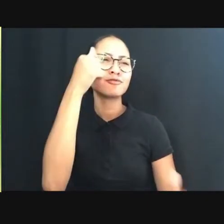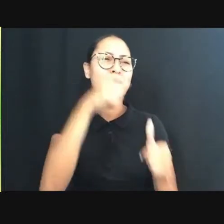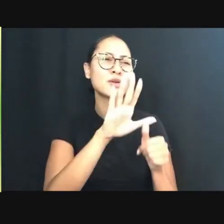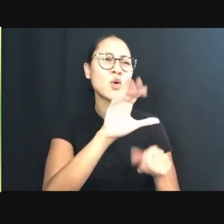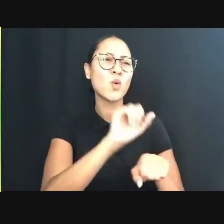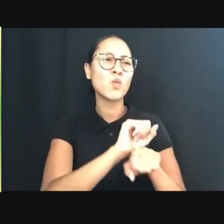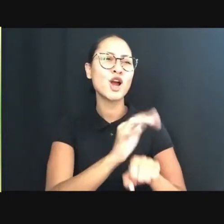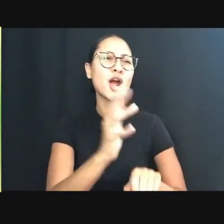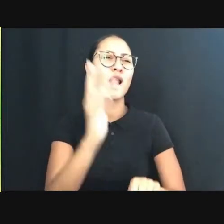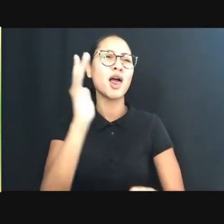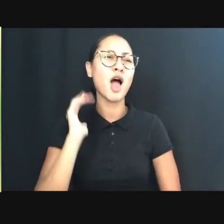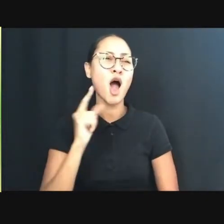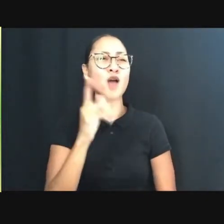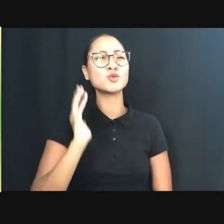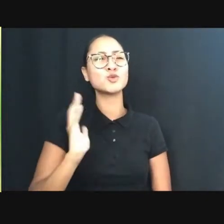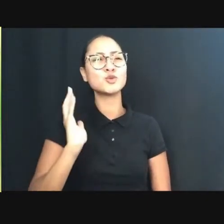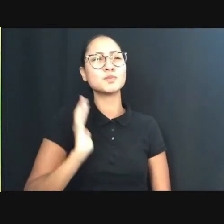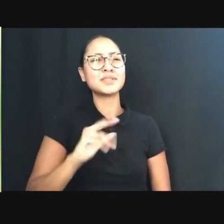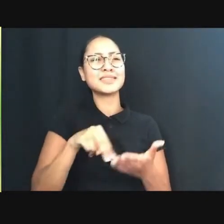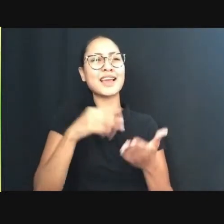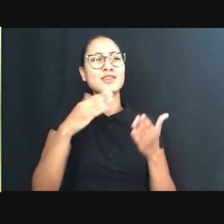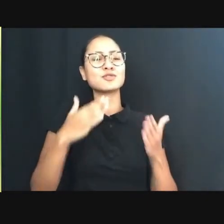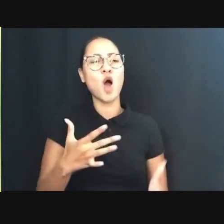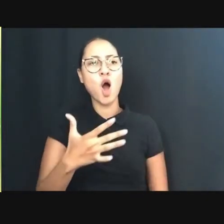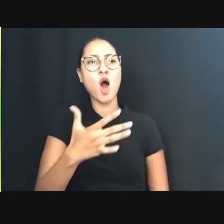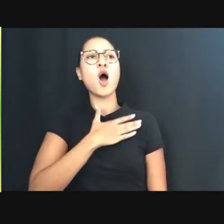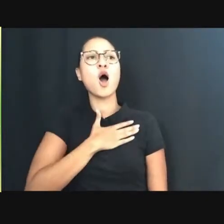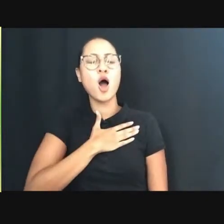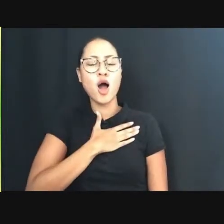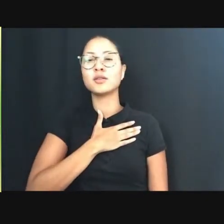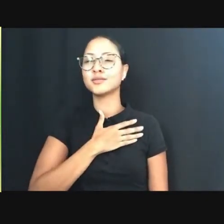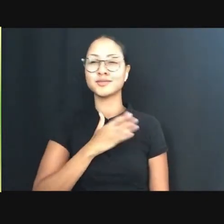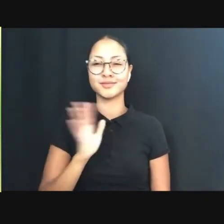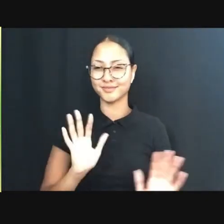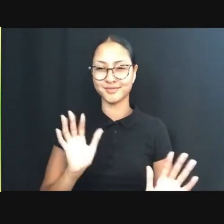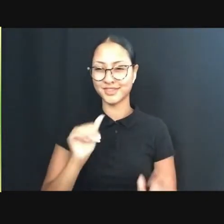oh, she used to be a dancer. Oh, I don't feel like that.